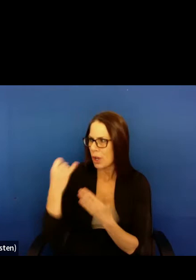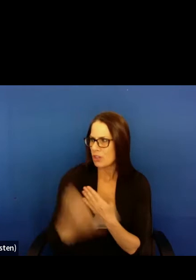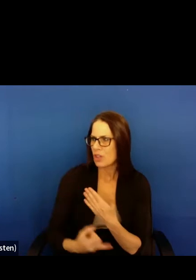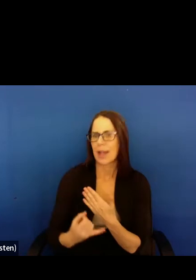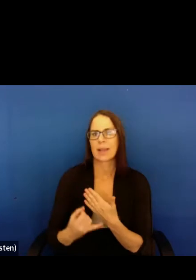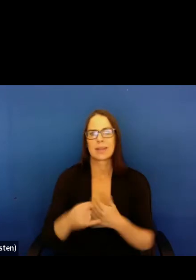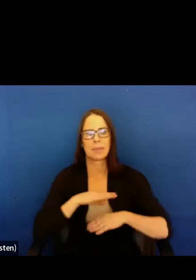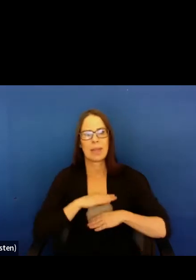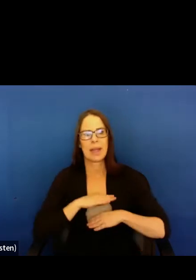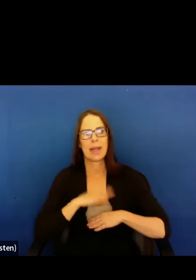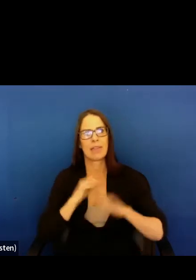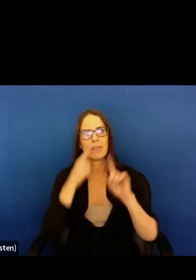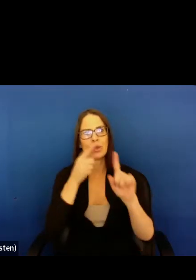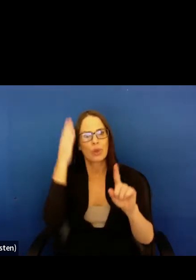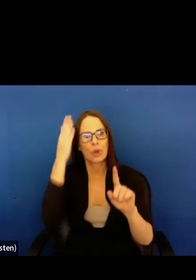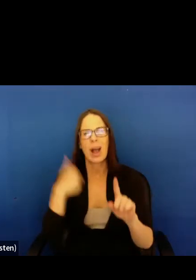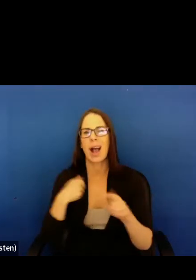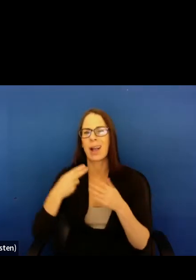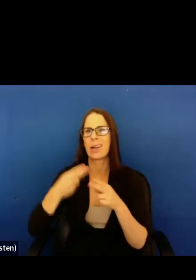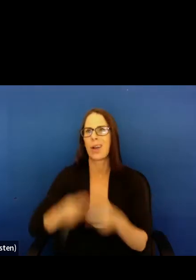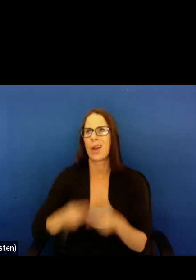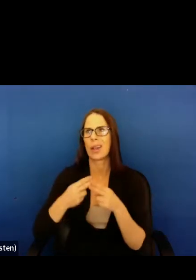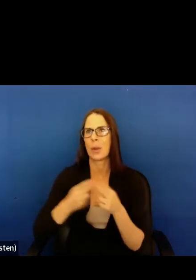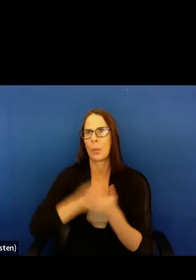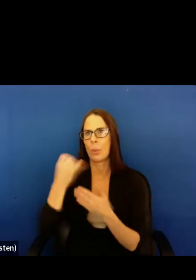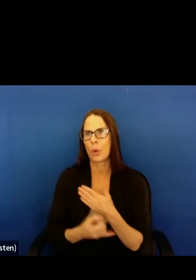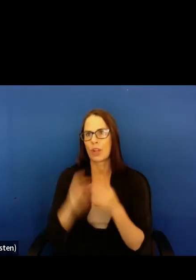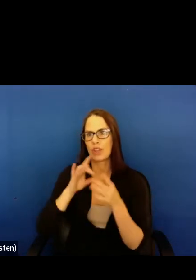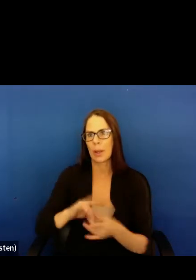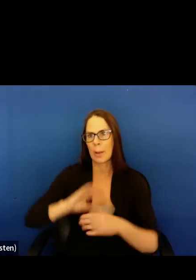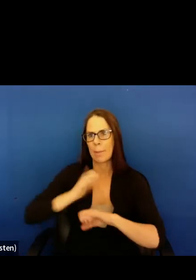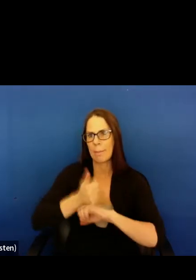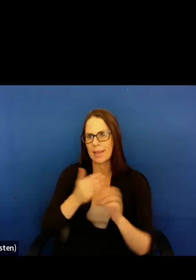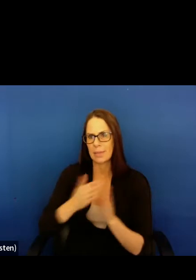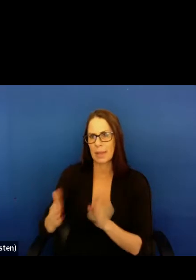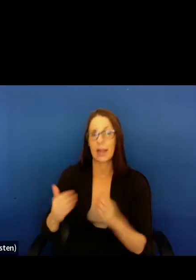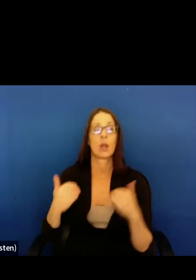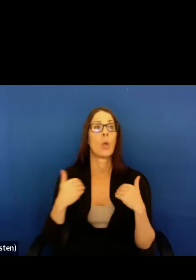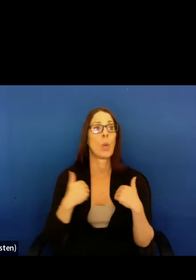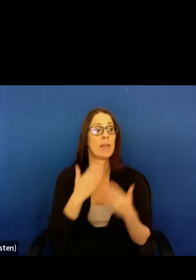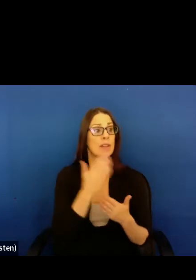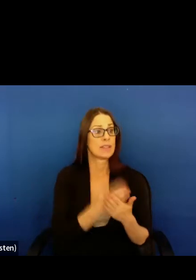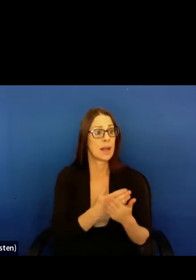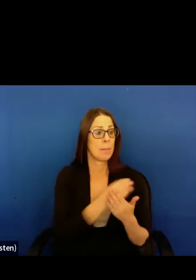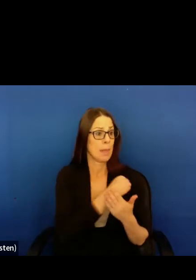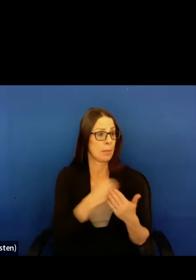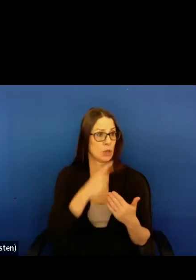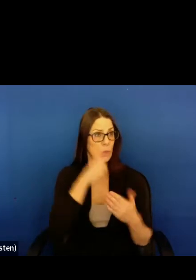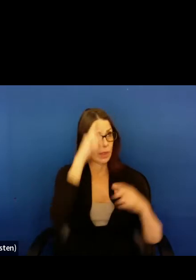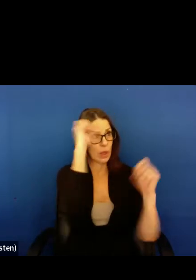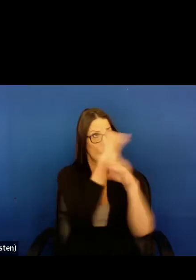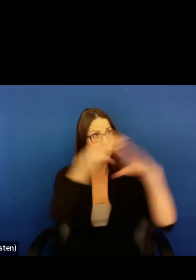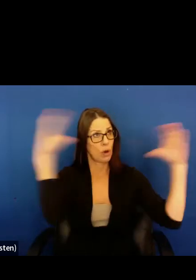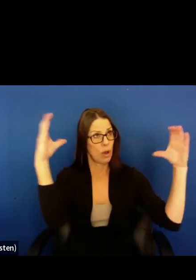call project-based planning. So we have planners on our team that think overall, like big picture planning. And then, not that